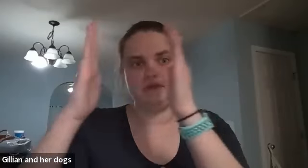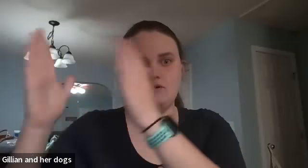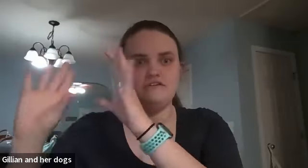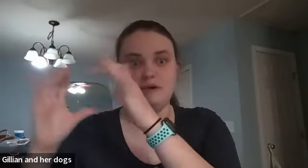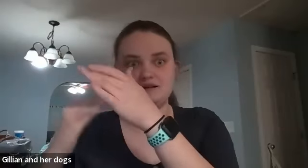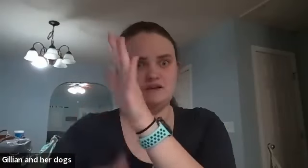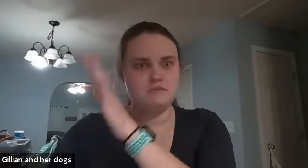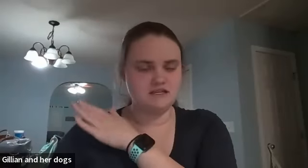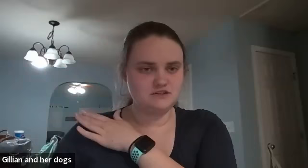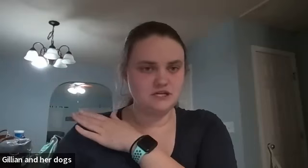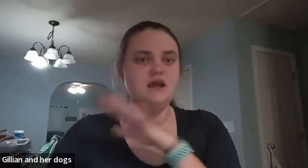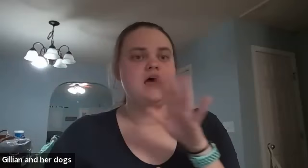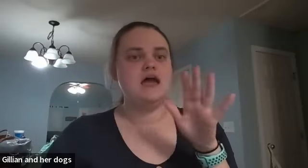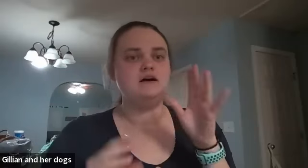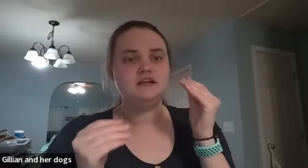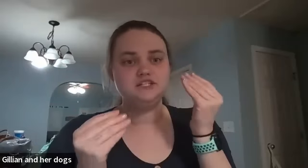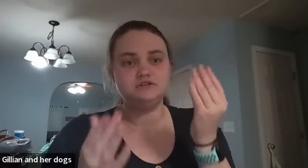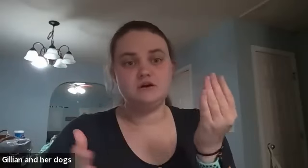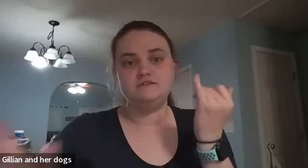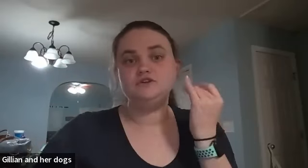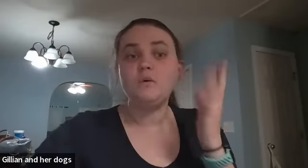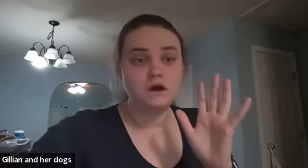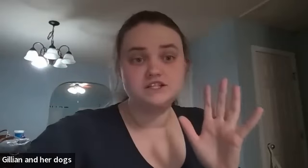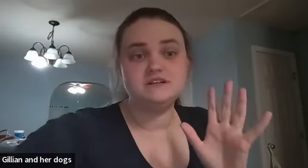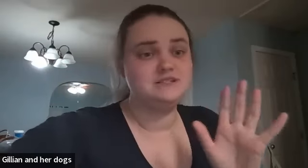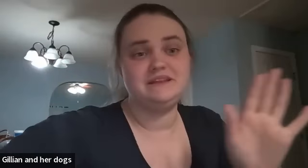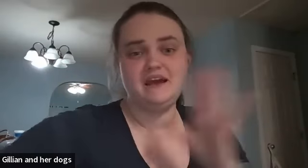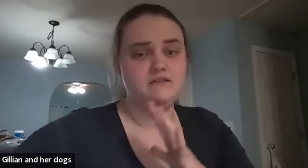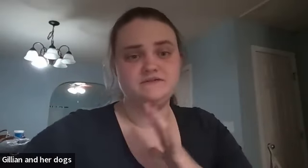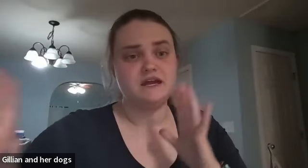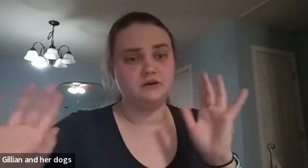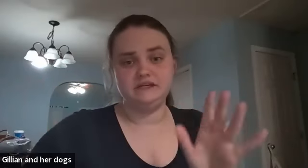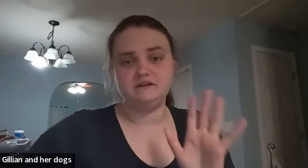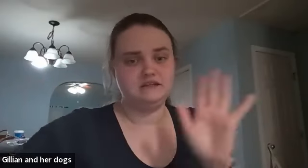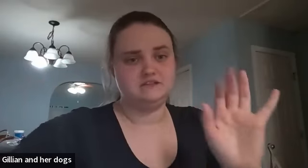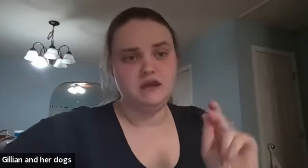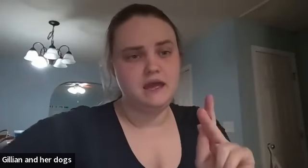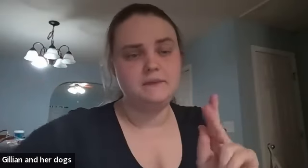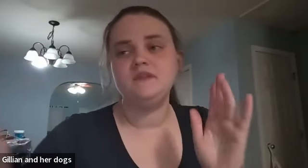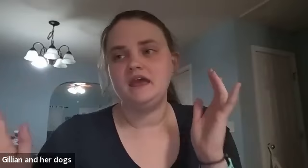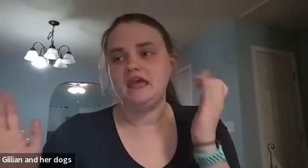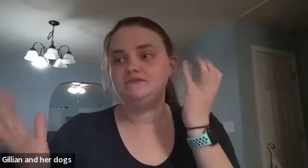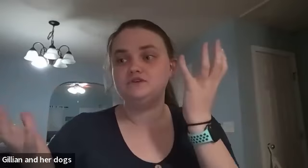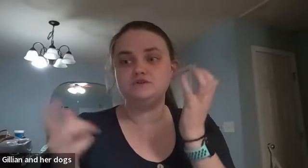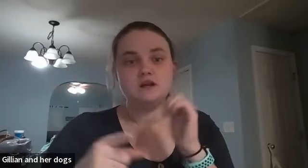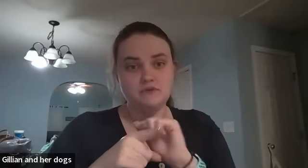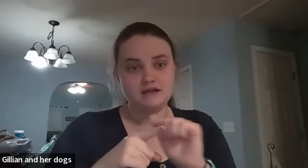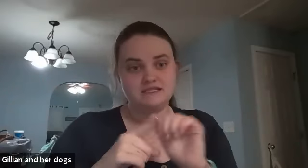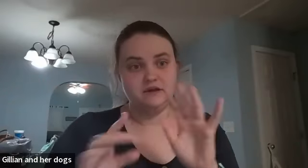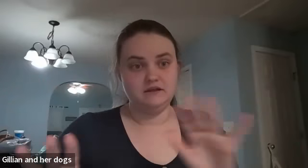order of the boxes on my screen, and I'll let you know. And if you don't want to, you can just be like, oh, that's fine, I don't need, that's okay. If you do want to practice spelling